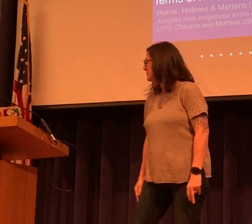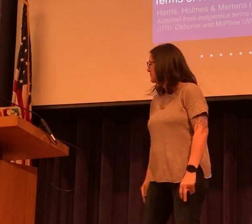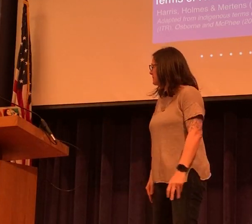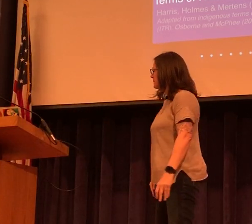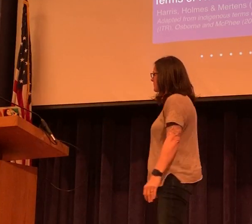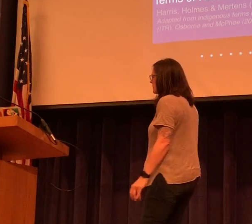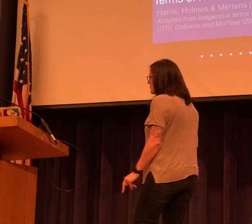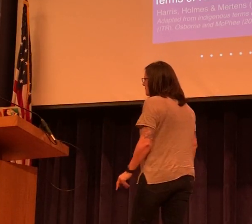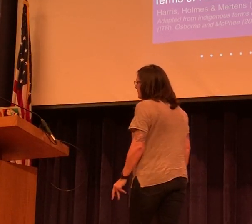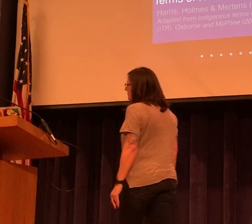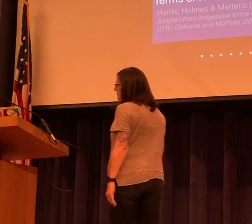efforts.